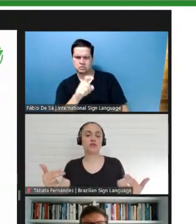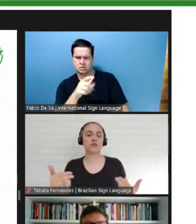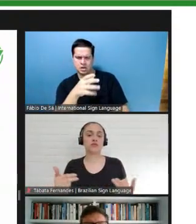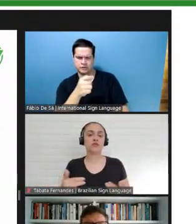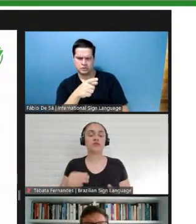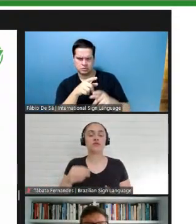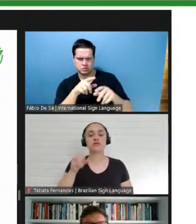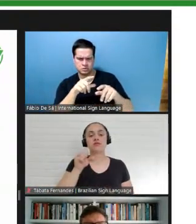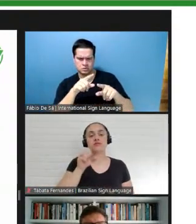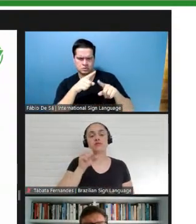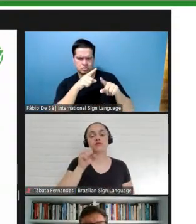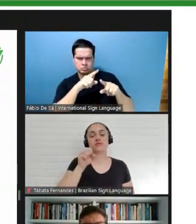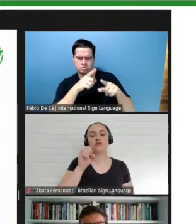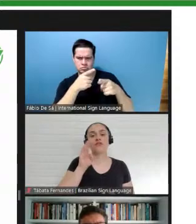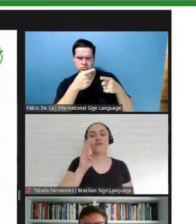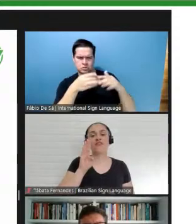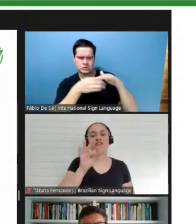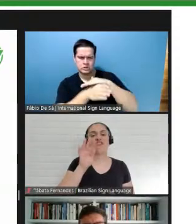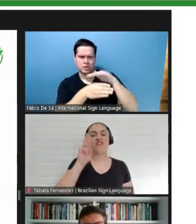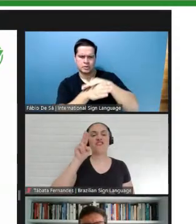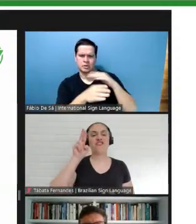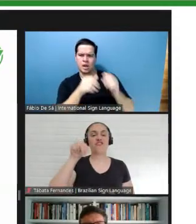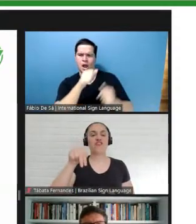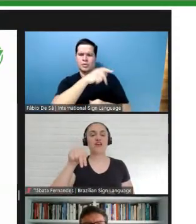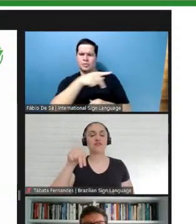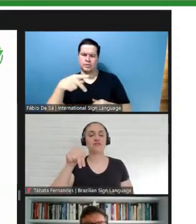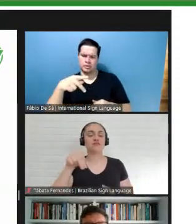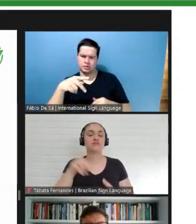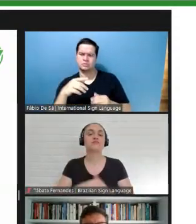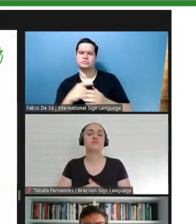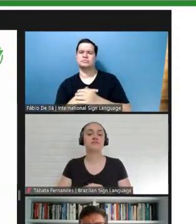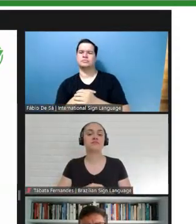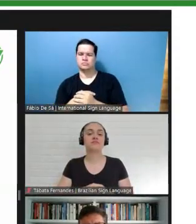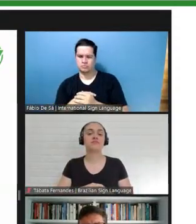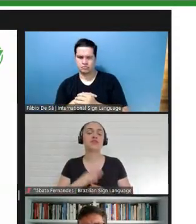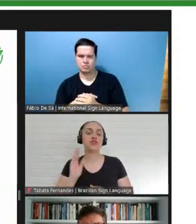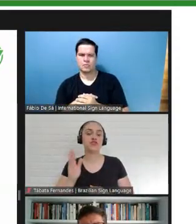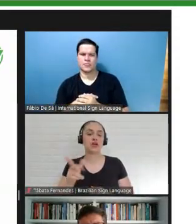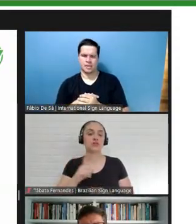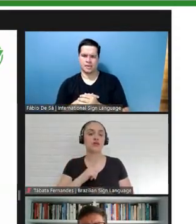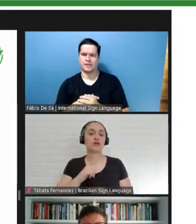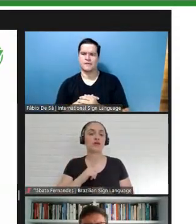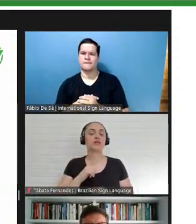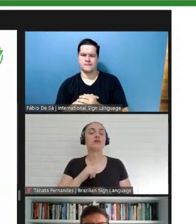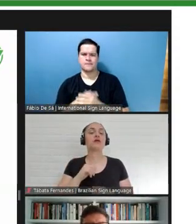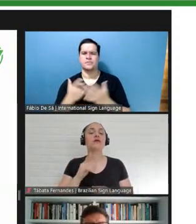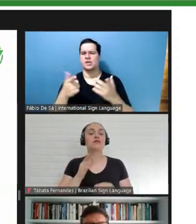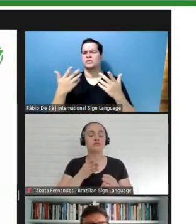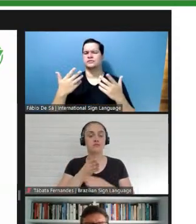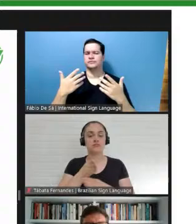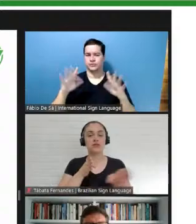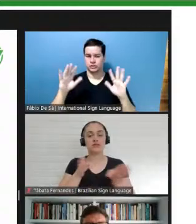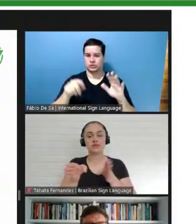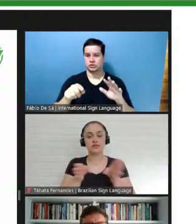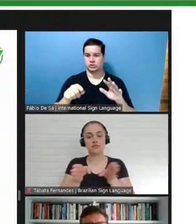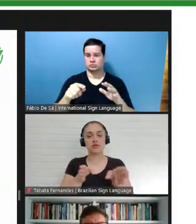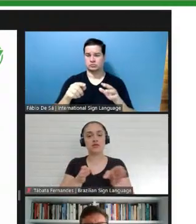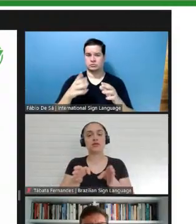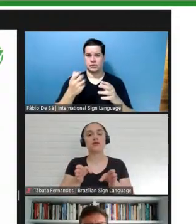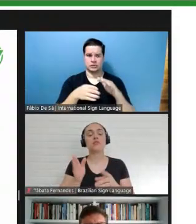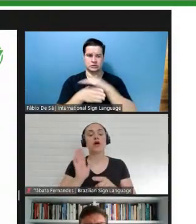wide range of accessible features in them already. And by accessing those, we can really support